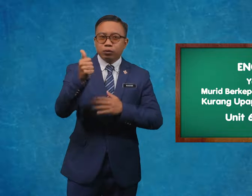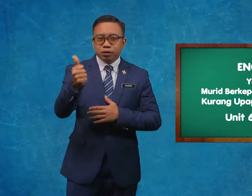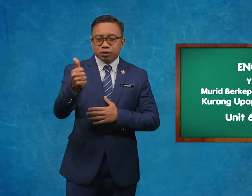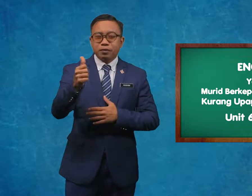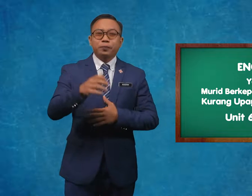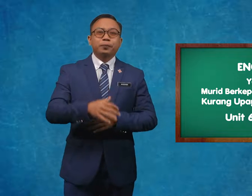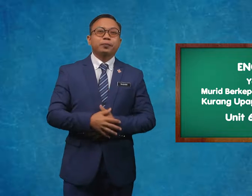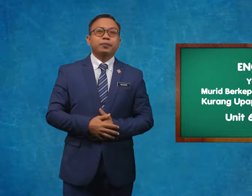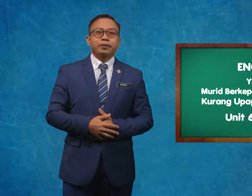good?